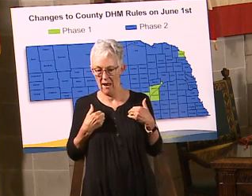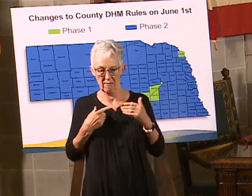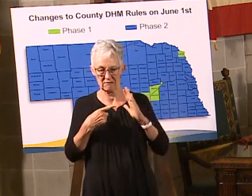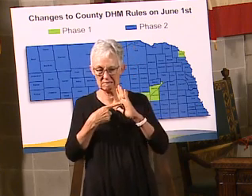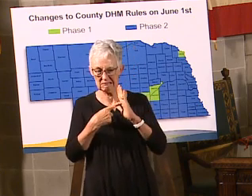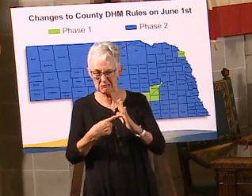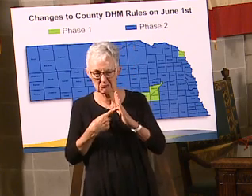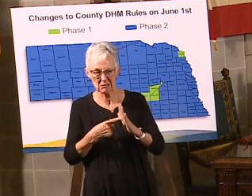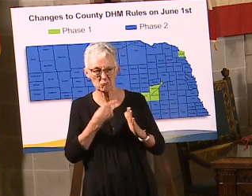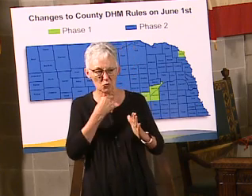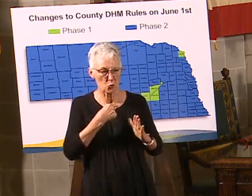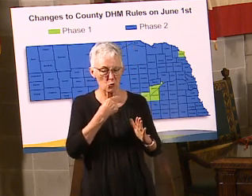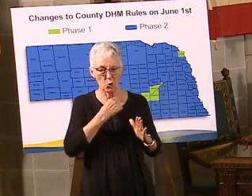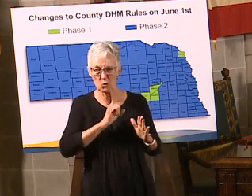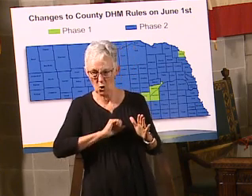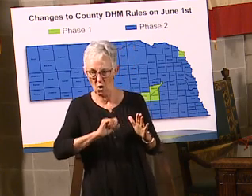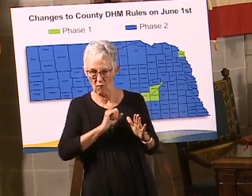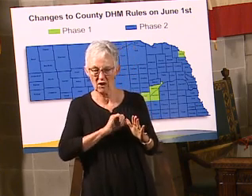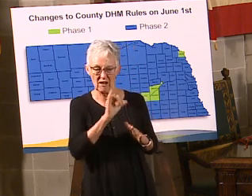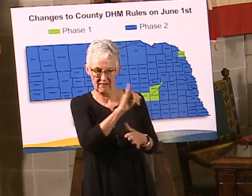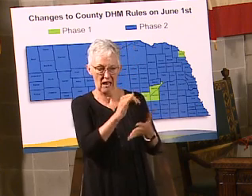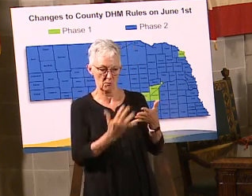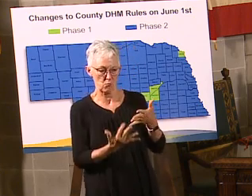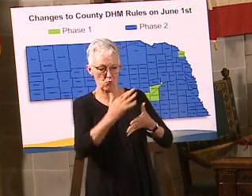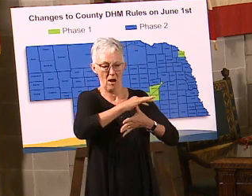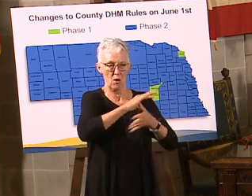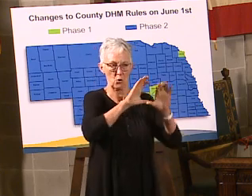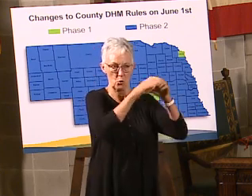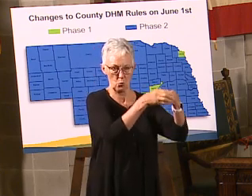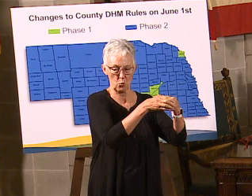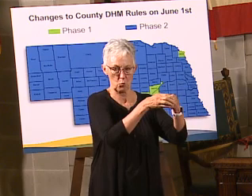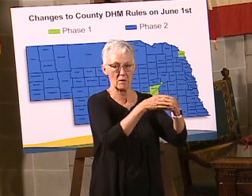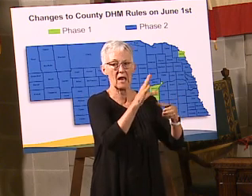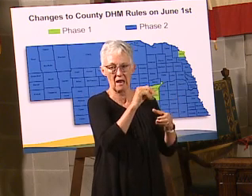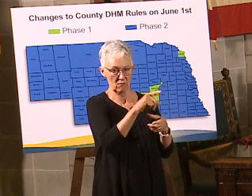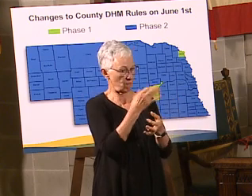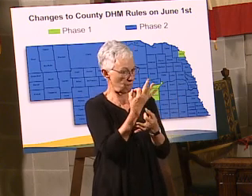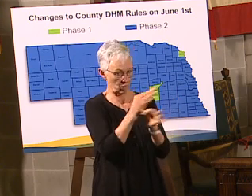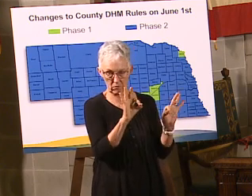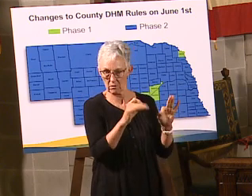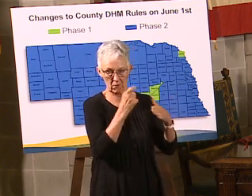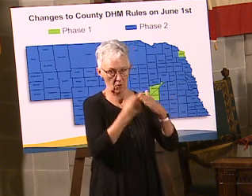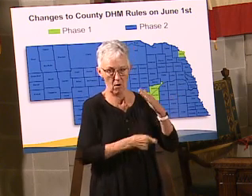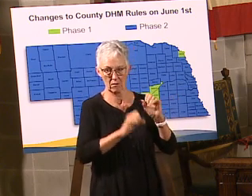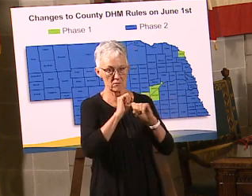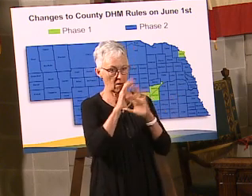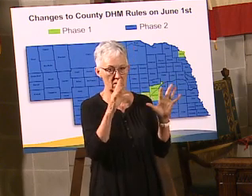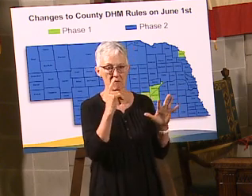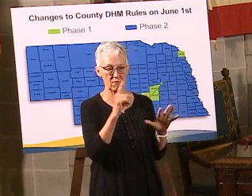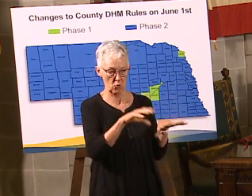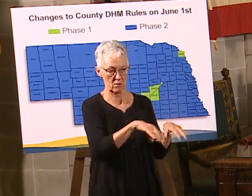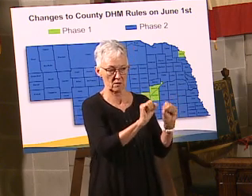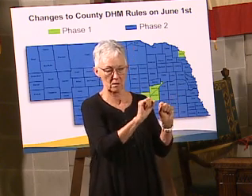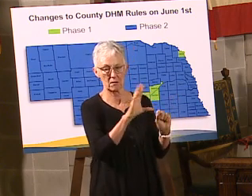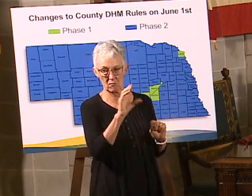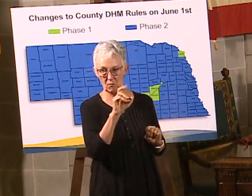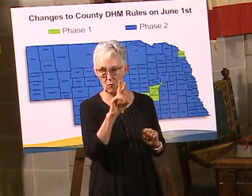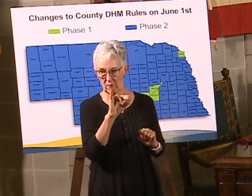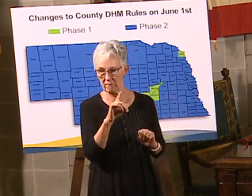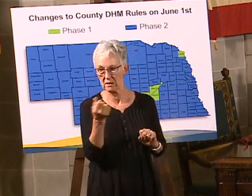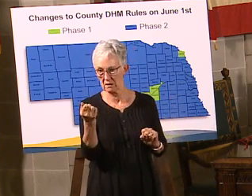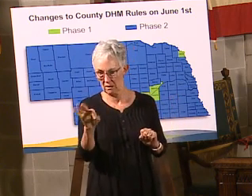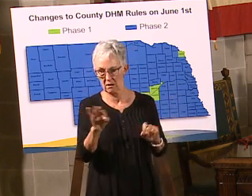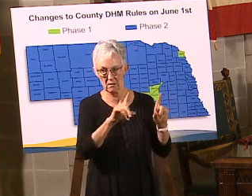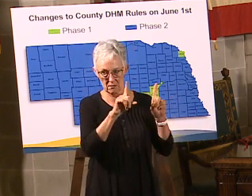test. The testnebraska.com program schedules that, and it's free. So you don't have to pay anything for it to get that test. So please sign